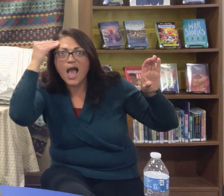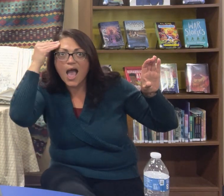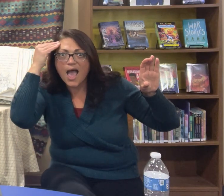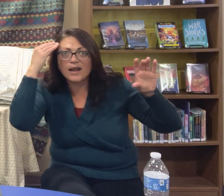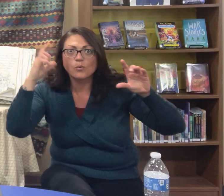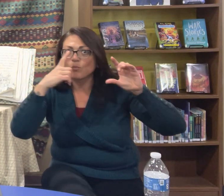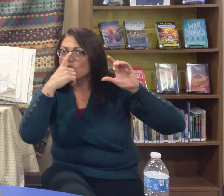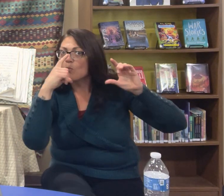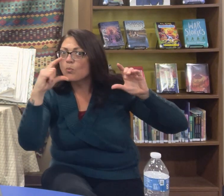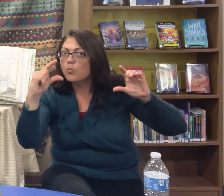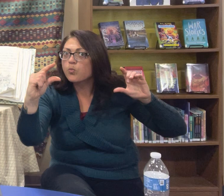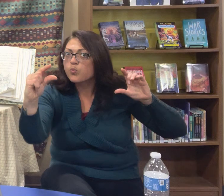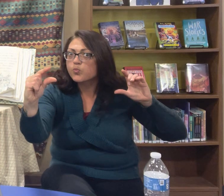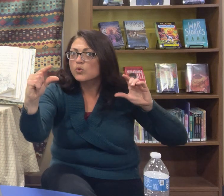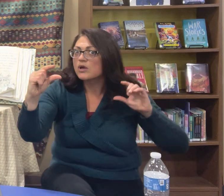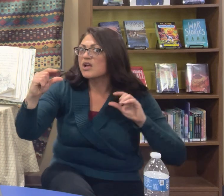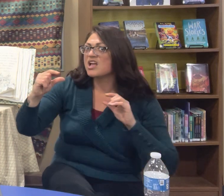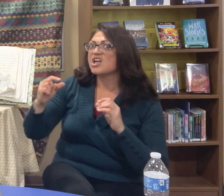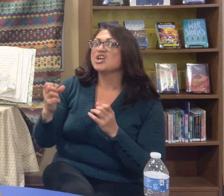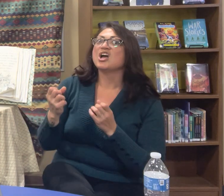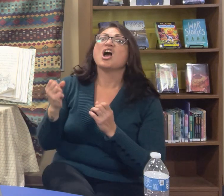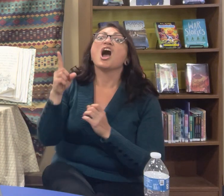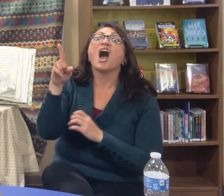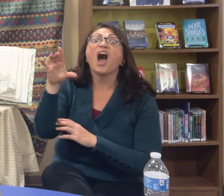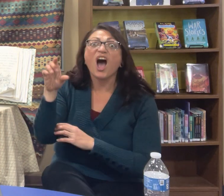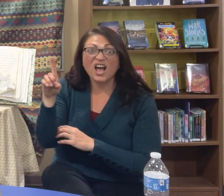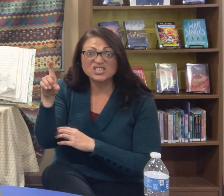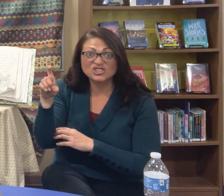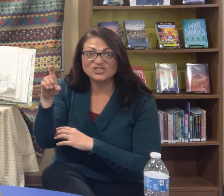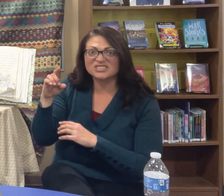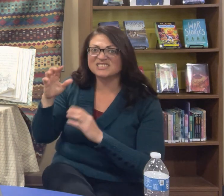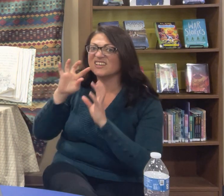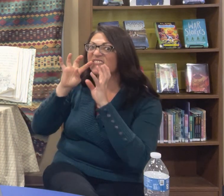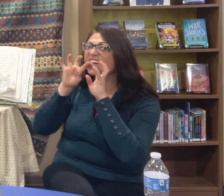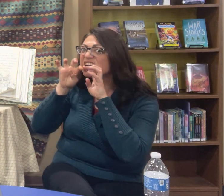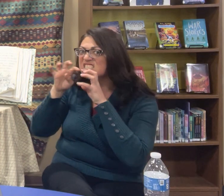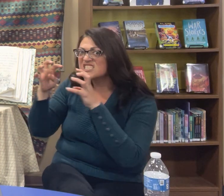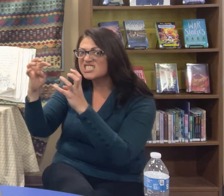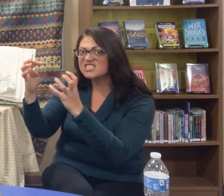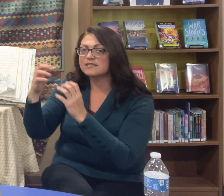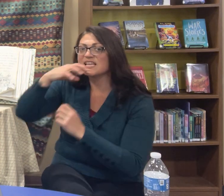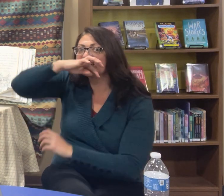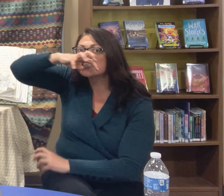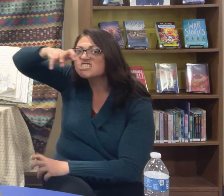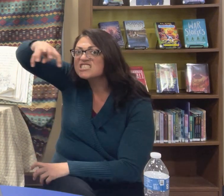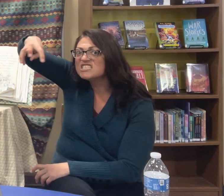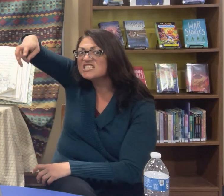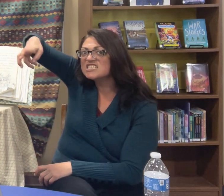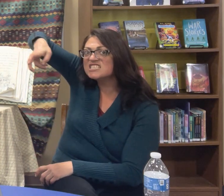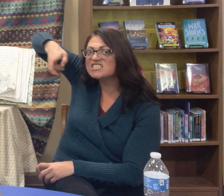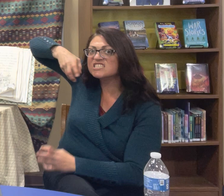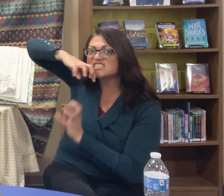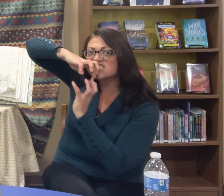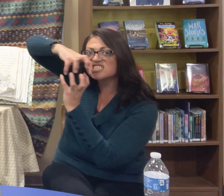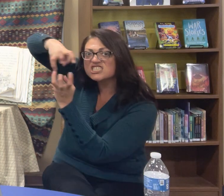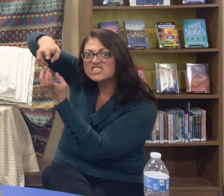snout. Hundreds of teeth. But Mary wasn't scared. She was